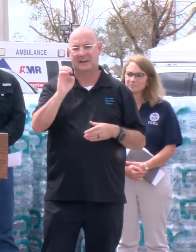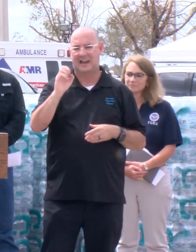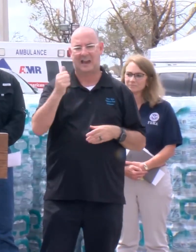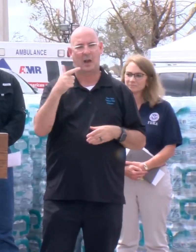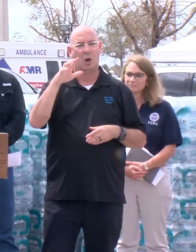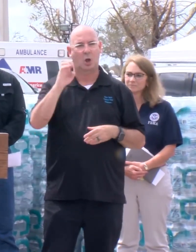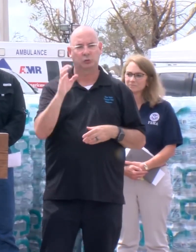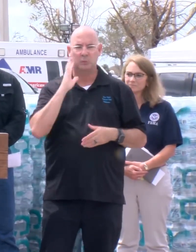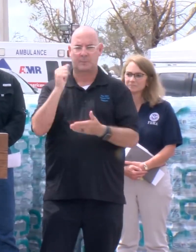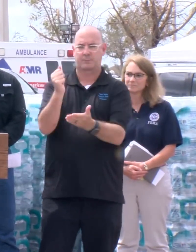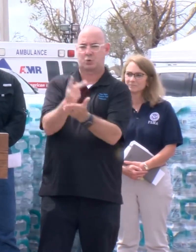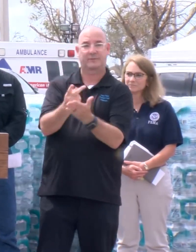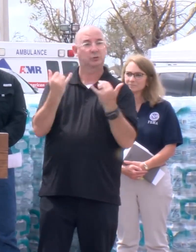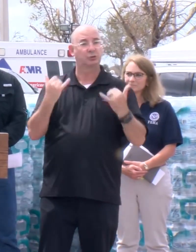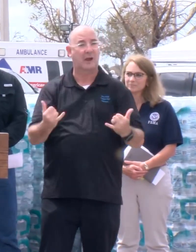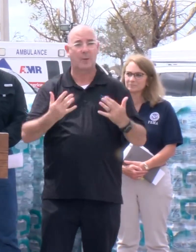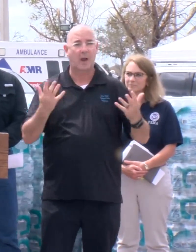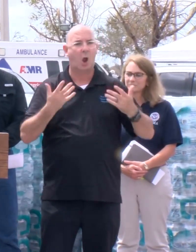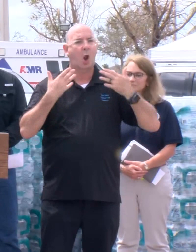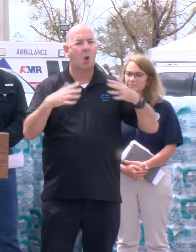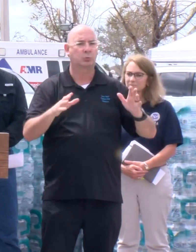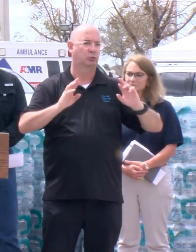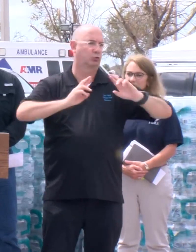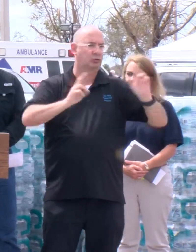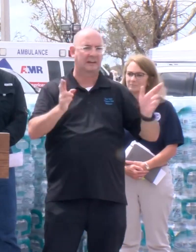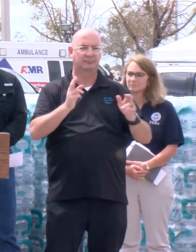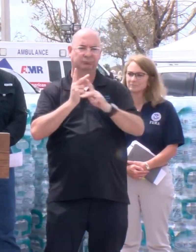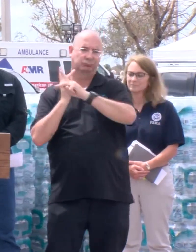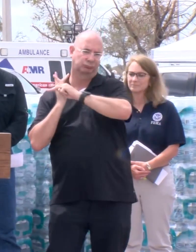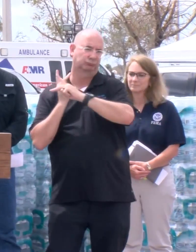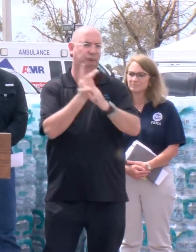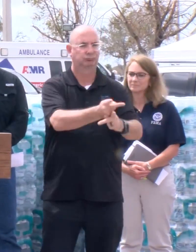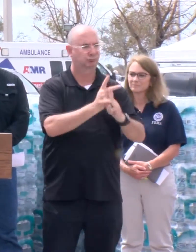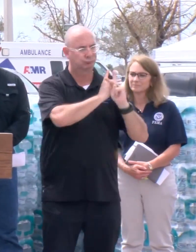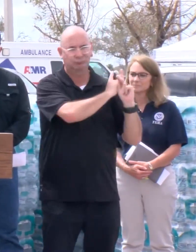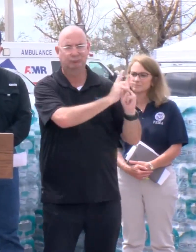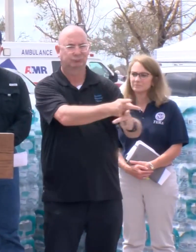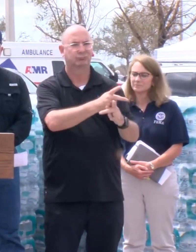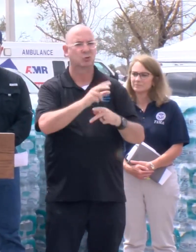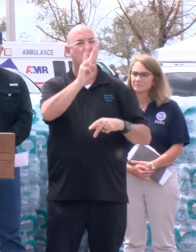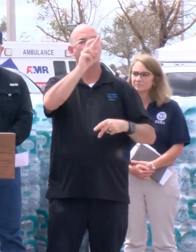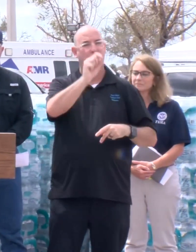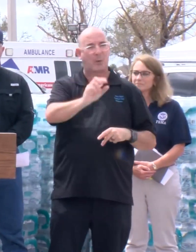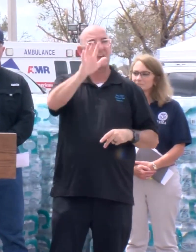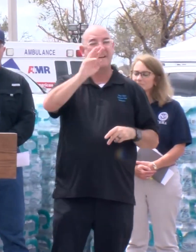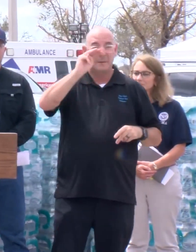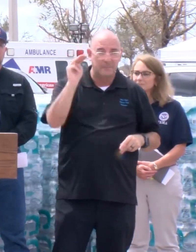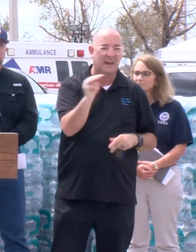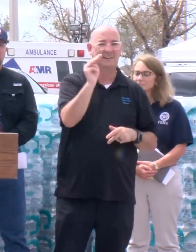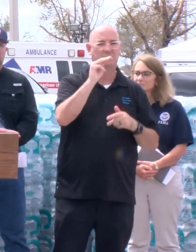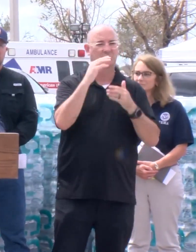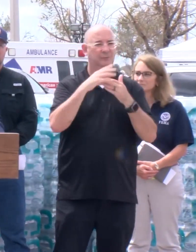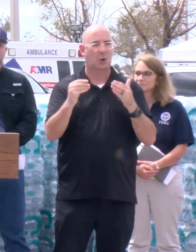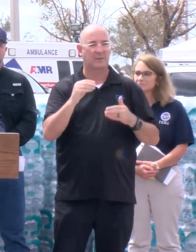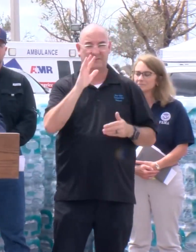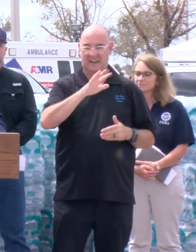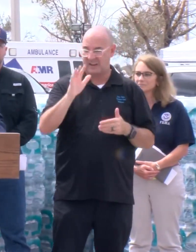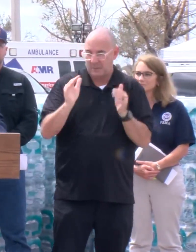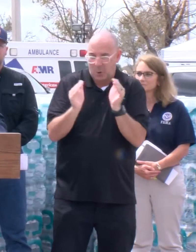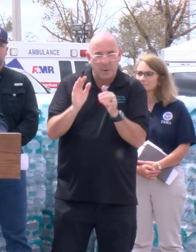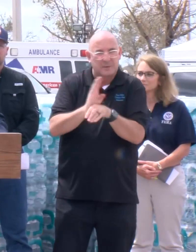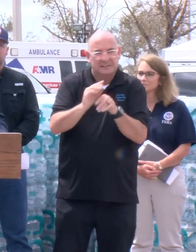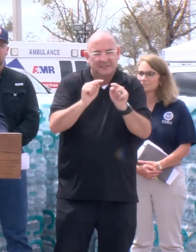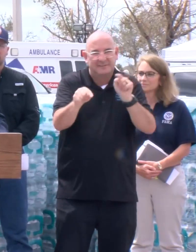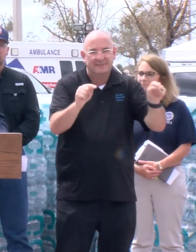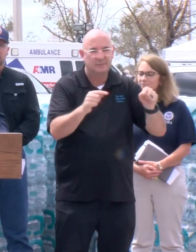to award the first $2.5 million in loans to 55 small businesses, with awardees ranging from restaurant to